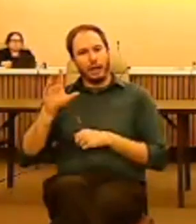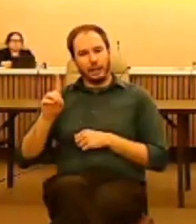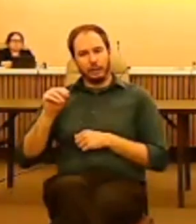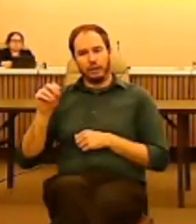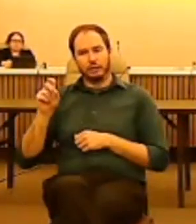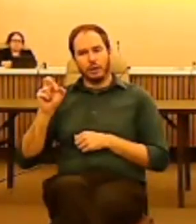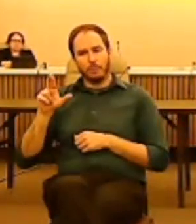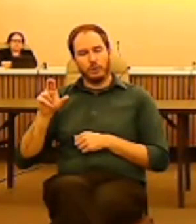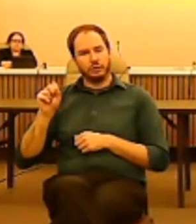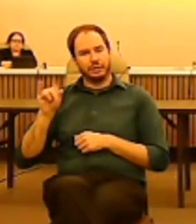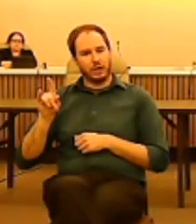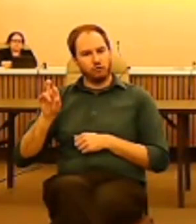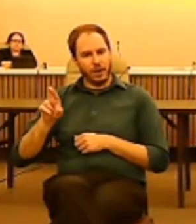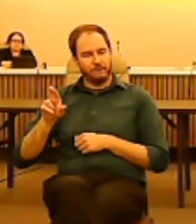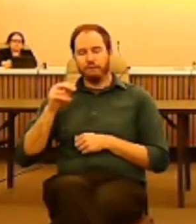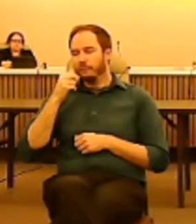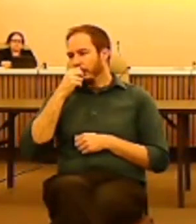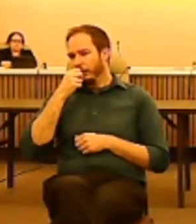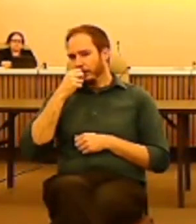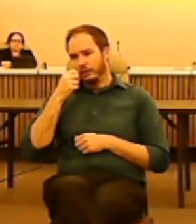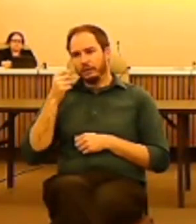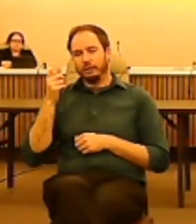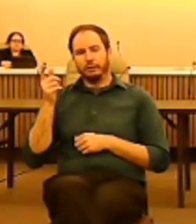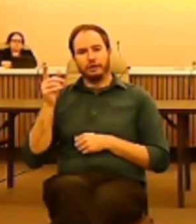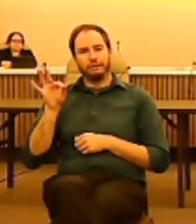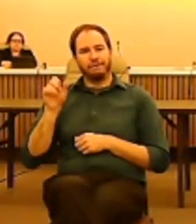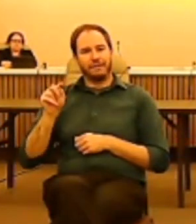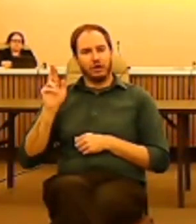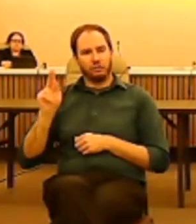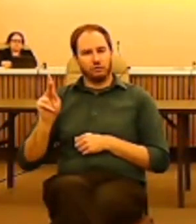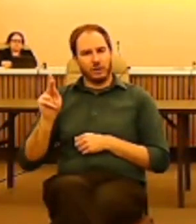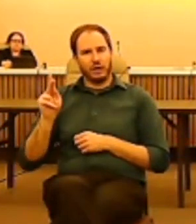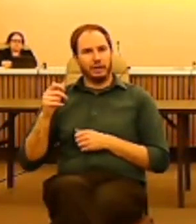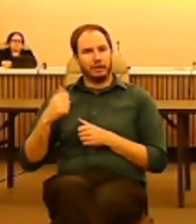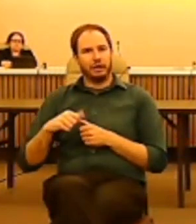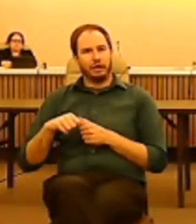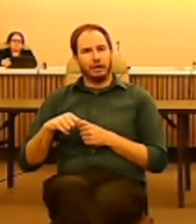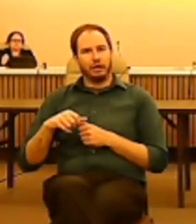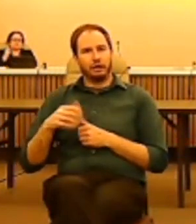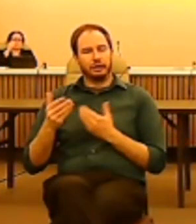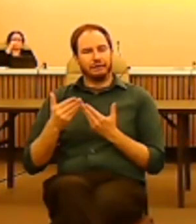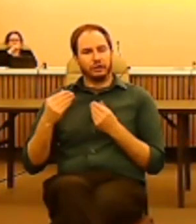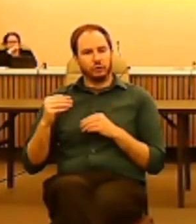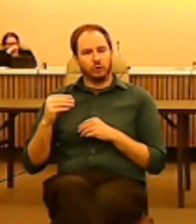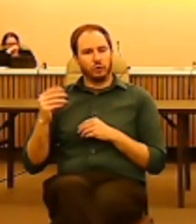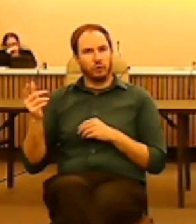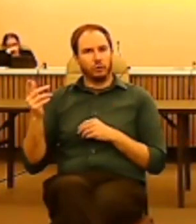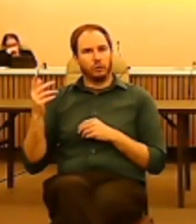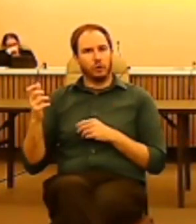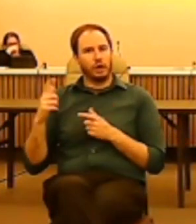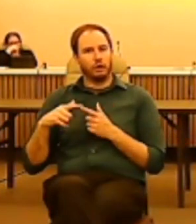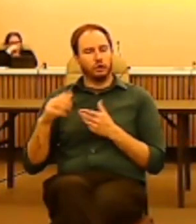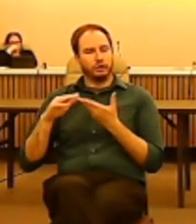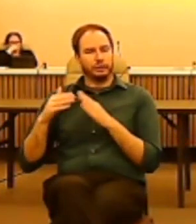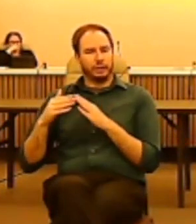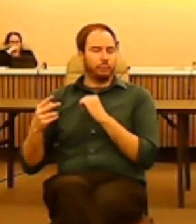and the Fast Track gas station convenience store. I'd like to see the town buy it, just preserve it